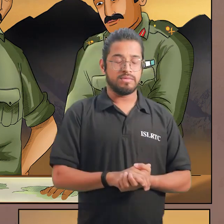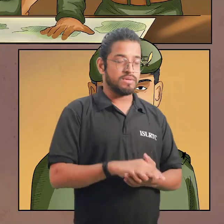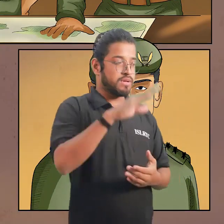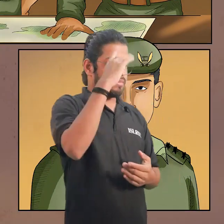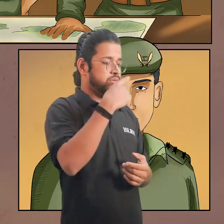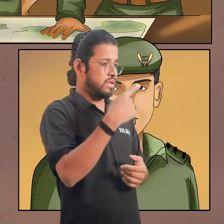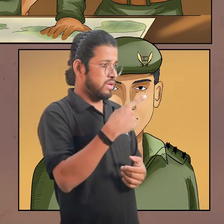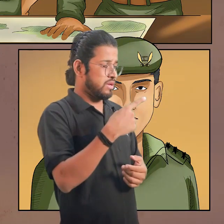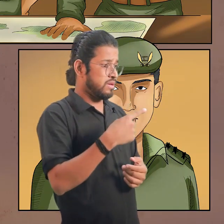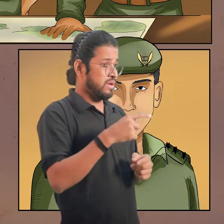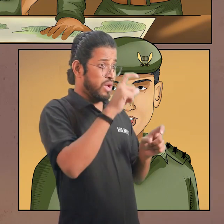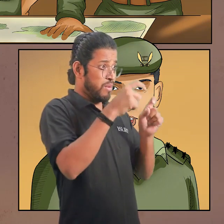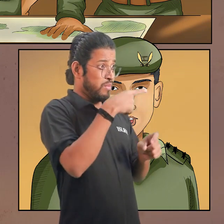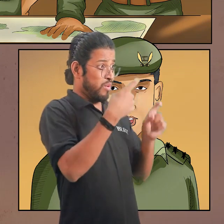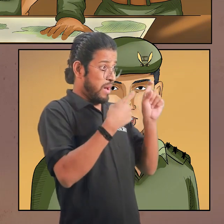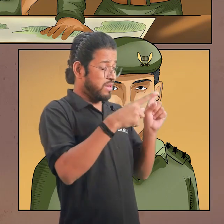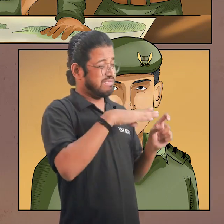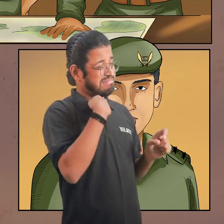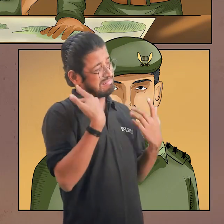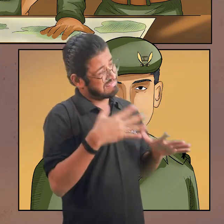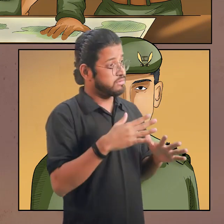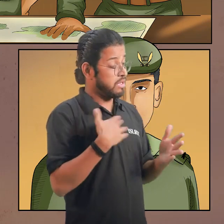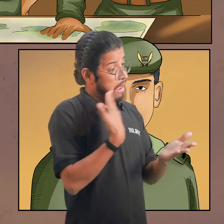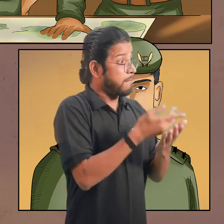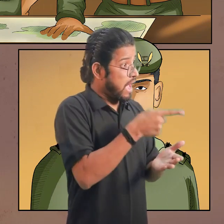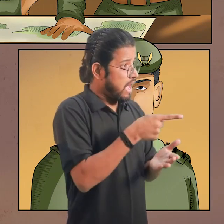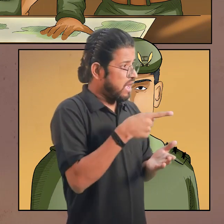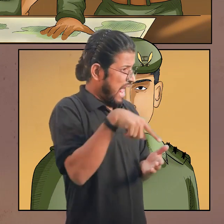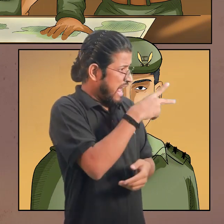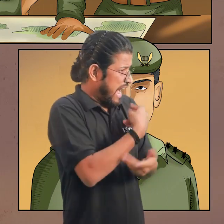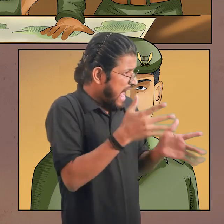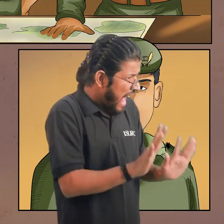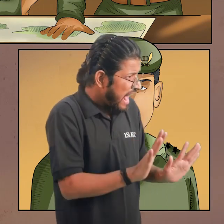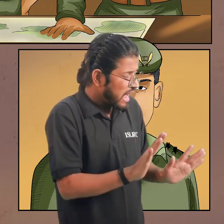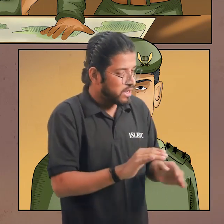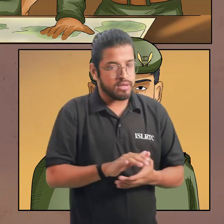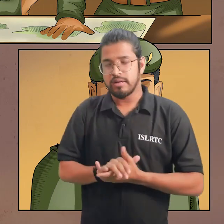place. This looks like a suicide mission. Any volunteers?